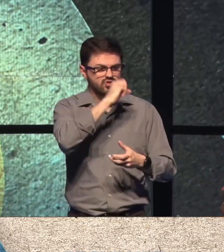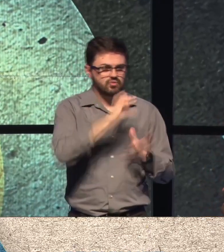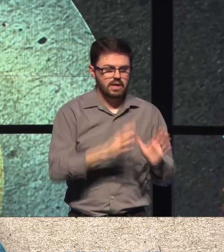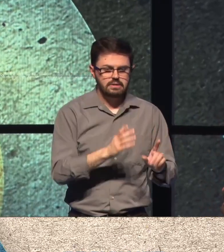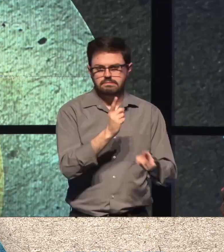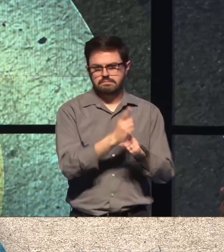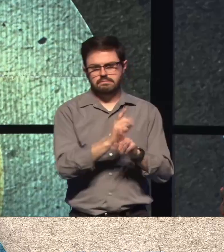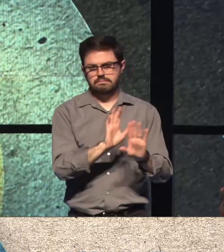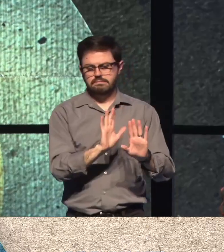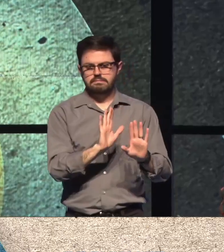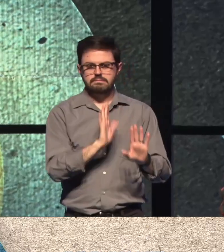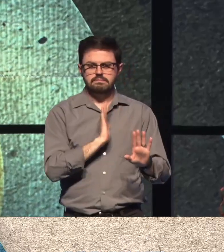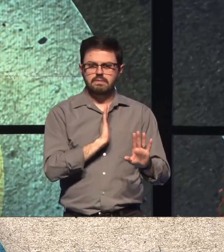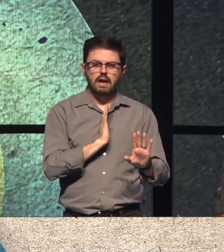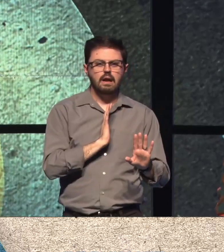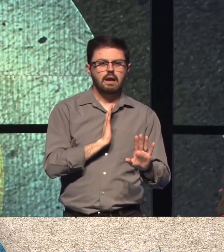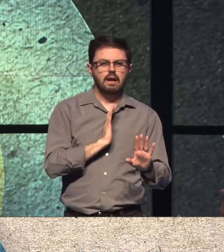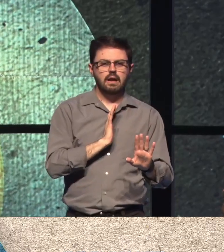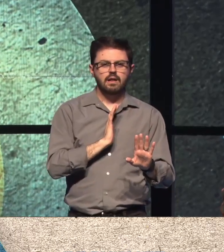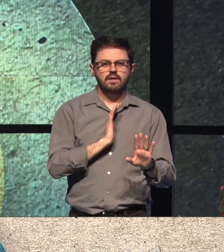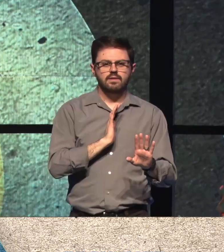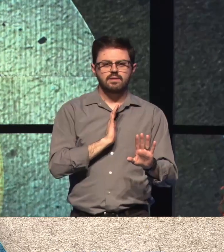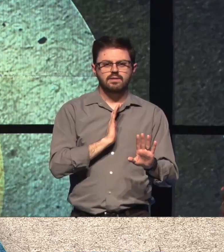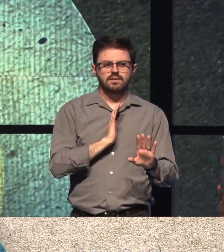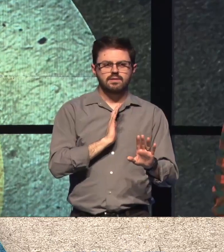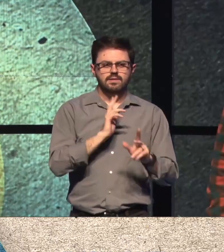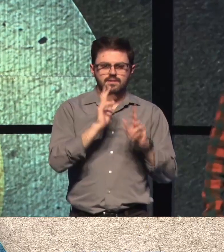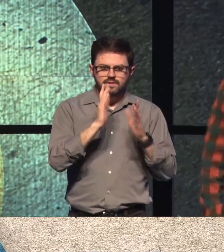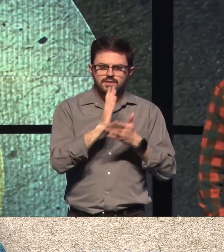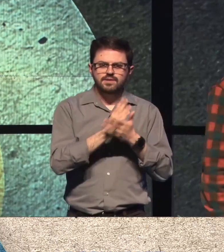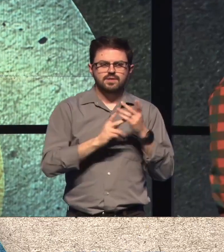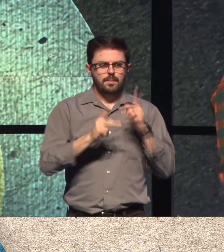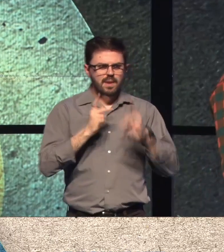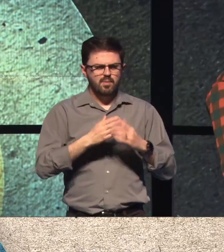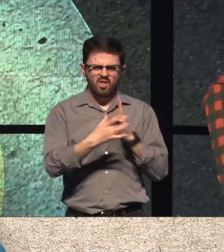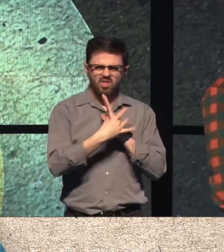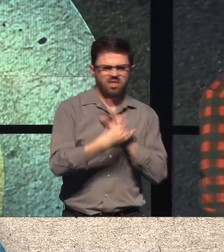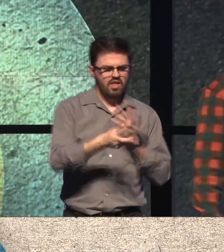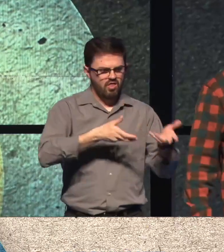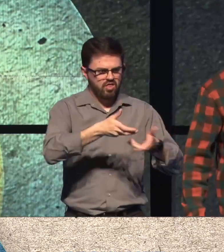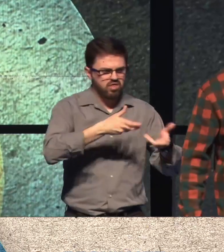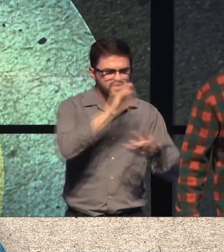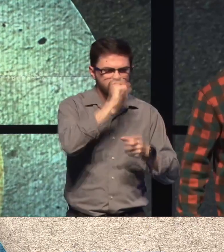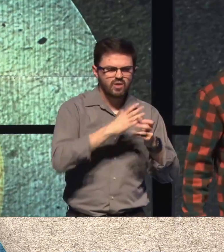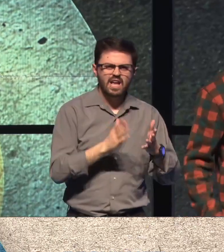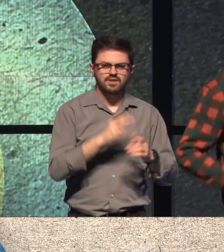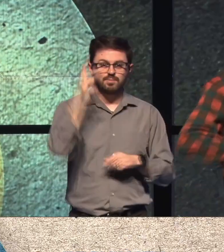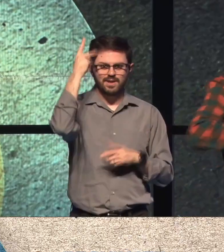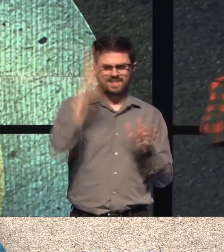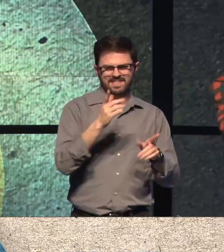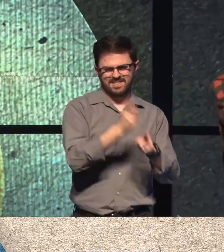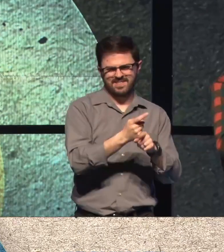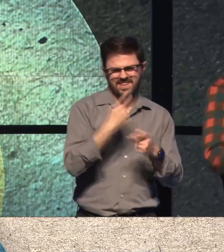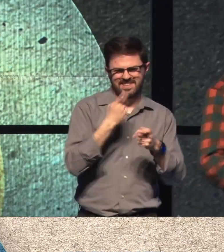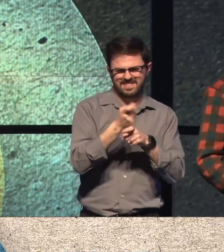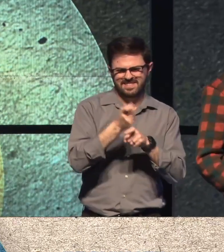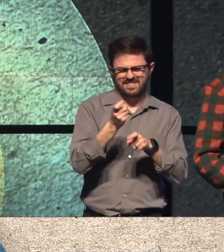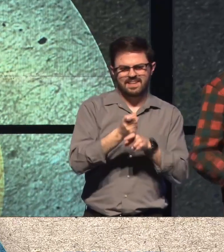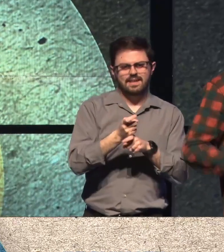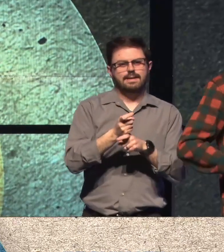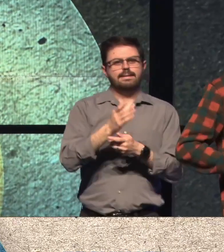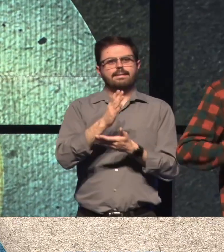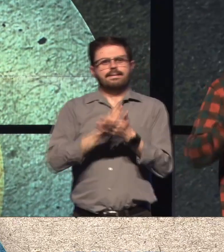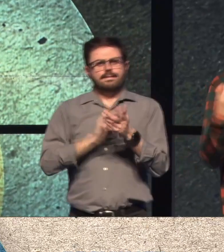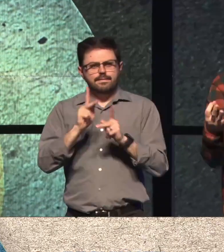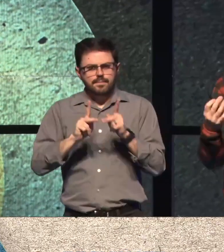strangers. Right? We call them politicians. No, I'm just kidding. Some people are wired for strangers. They have a gift of